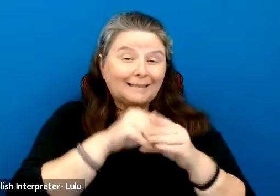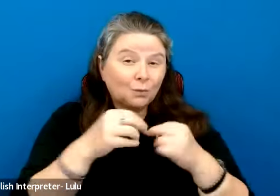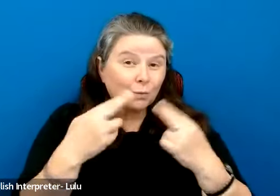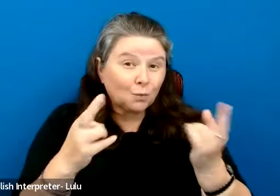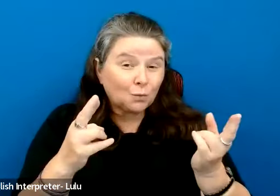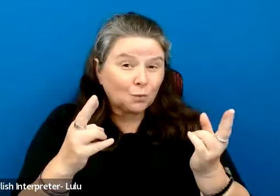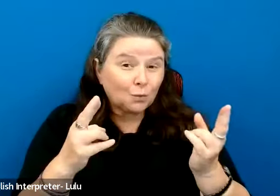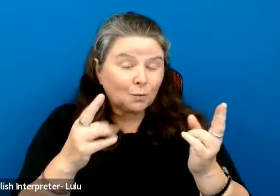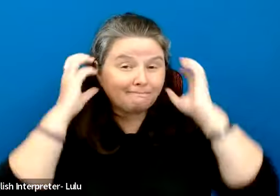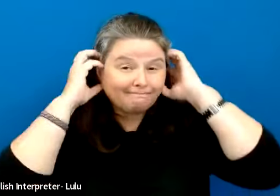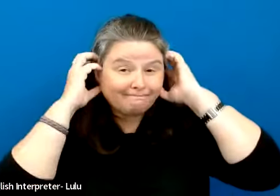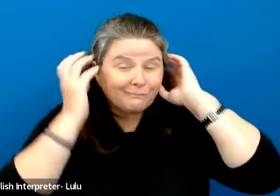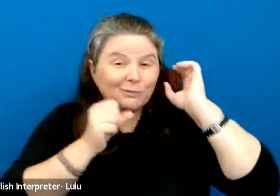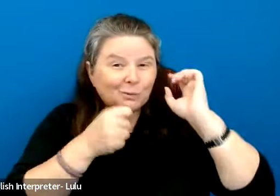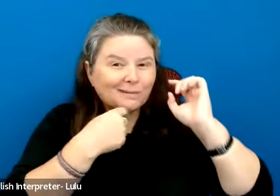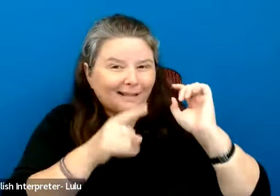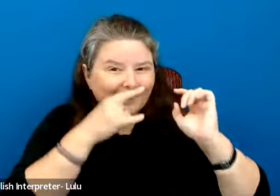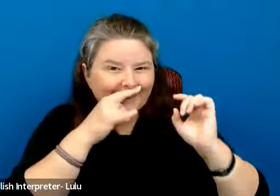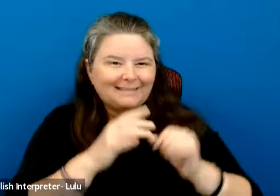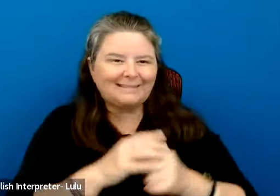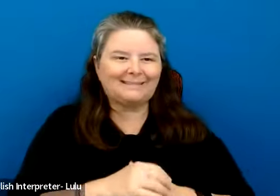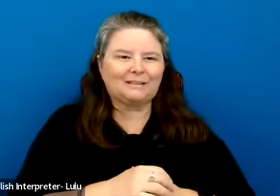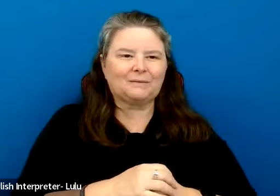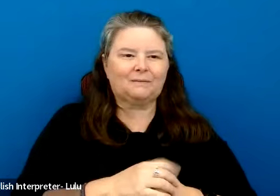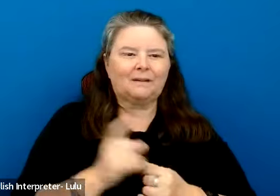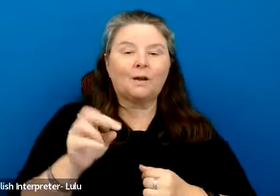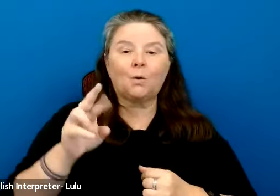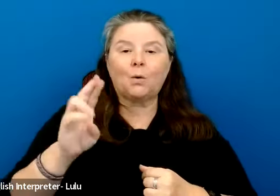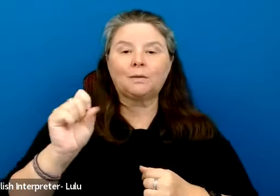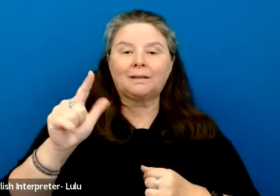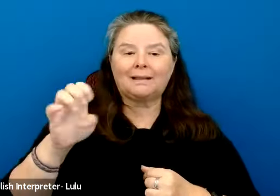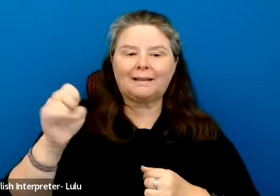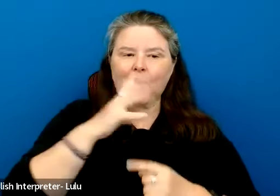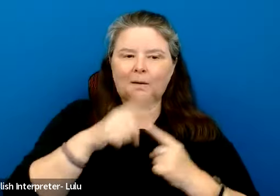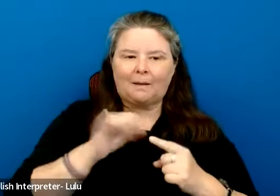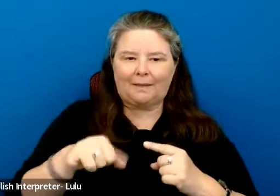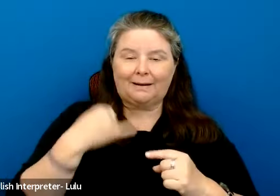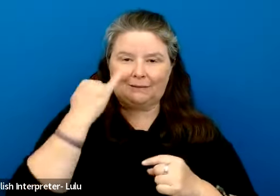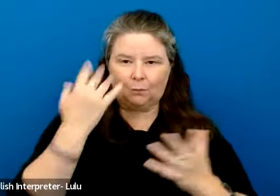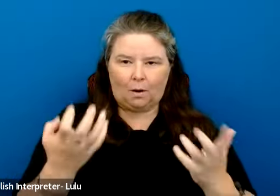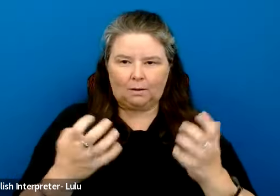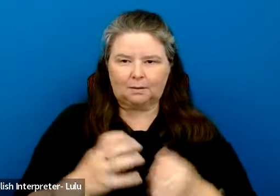otherwise earmuffs. And actually I'll let Rosalie talk about this if she wants to talk about it.